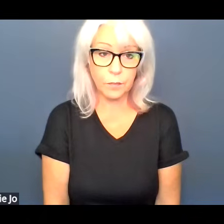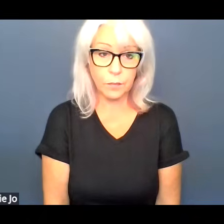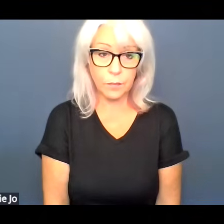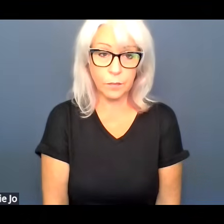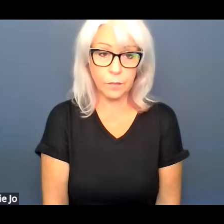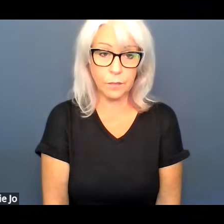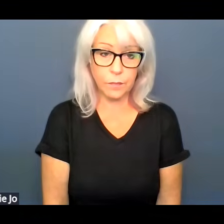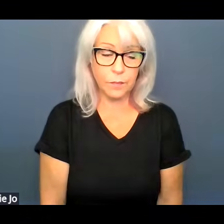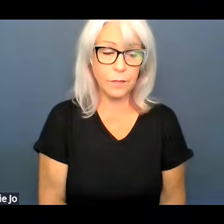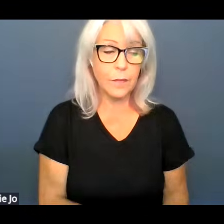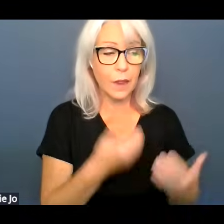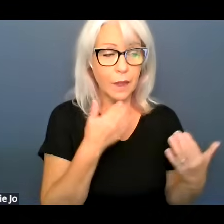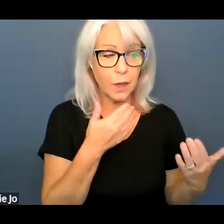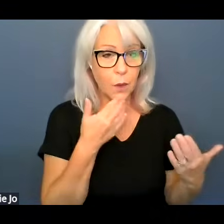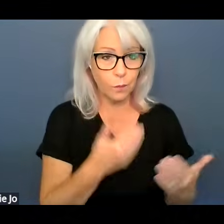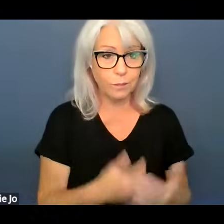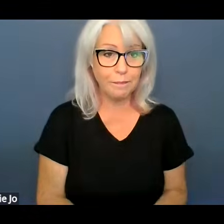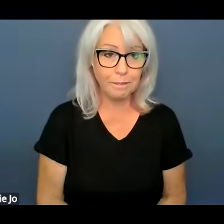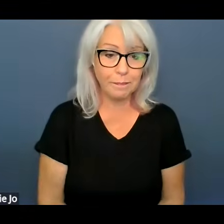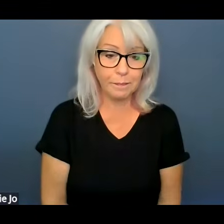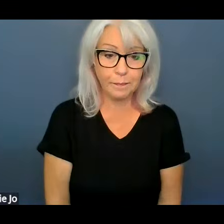Thank you.